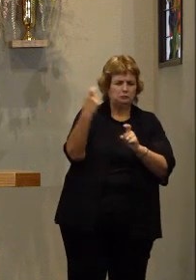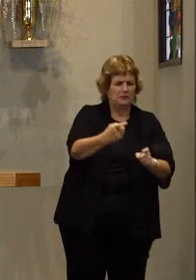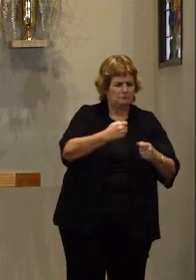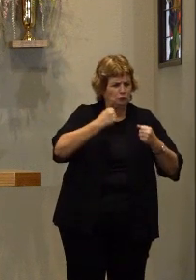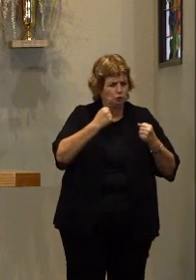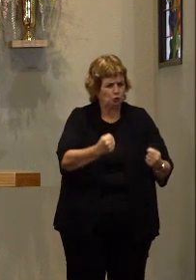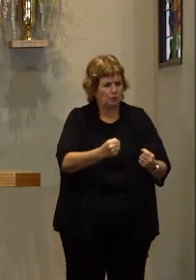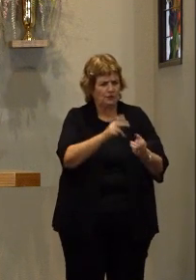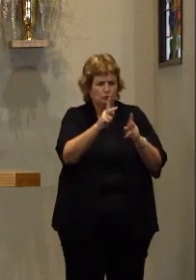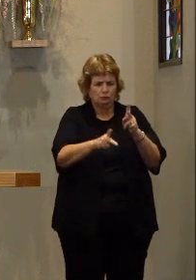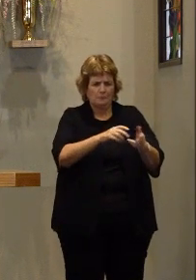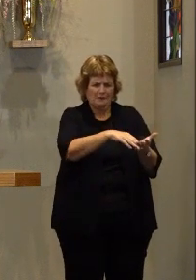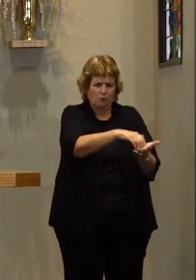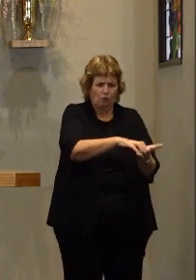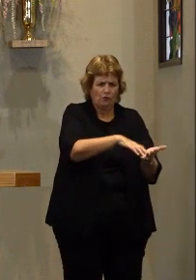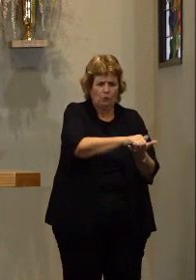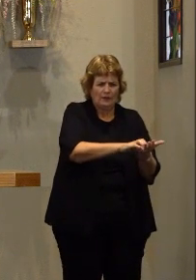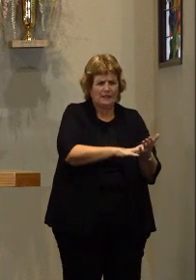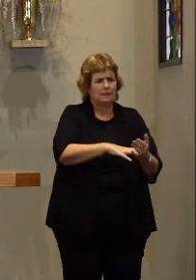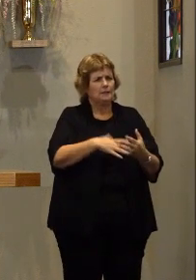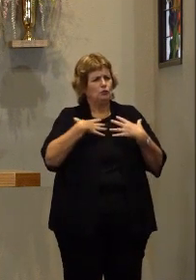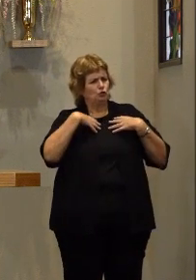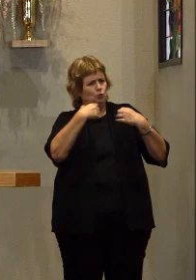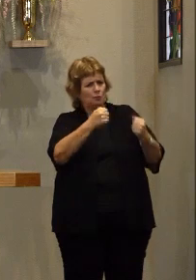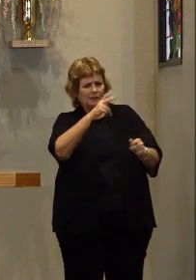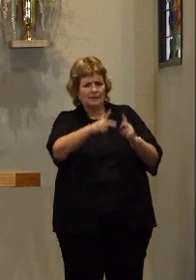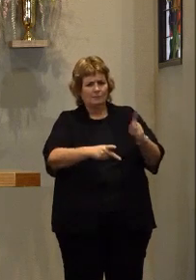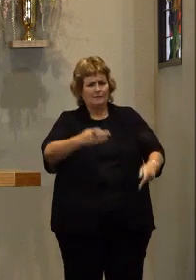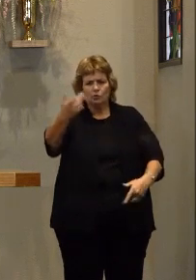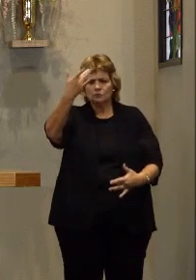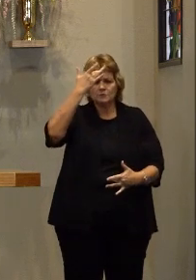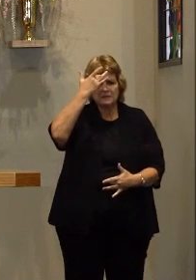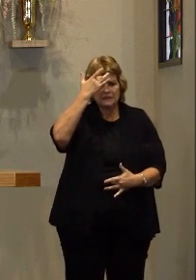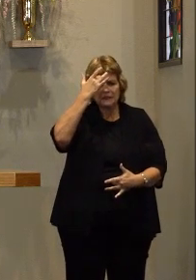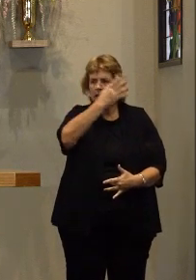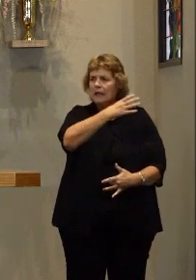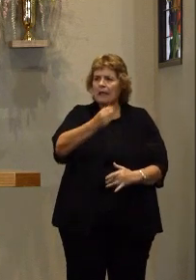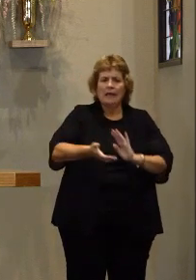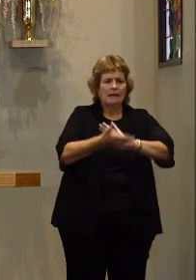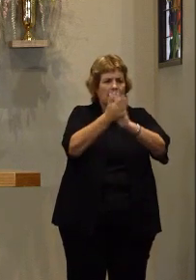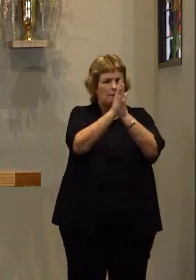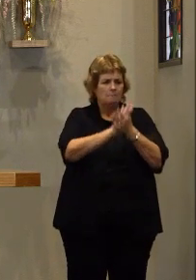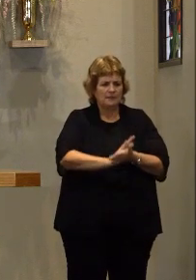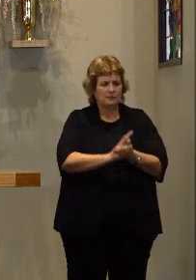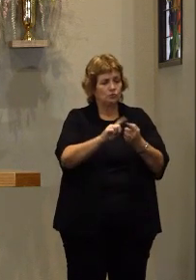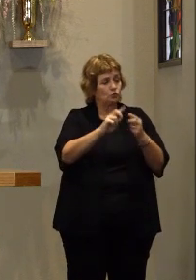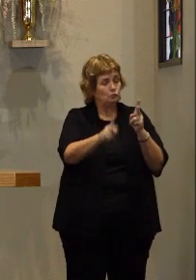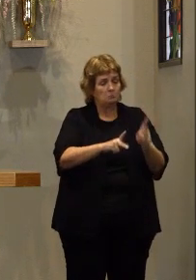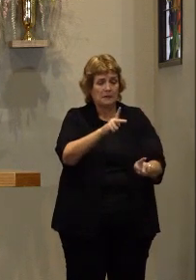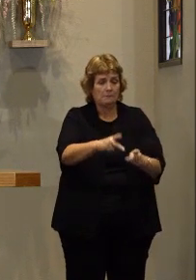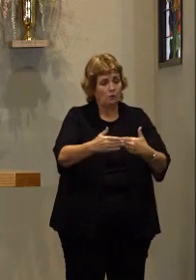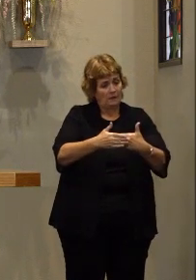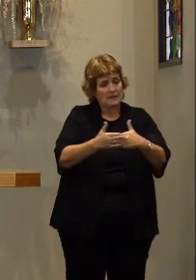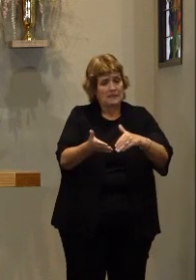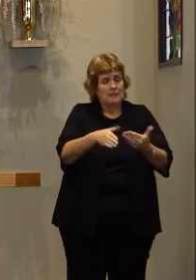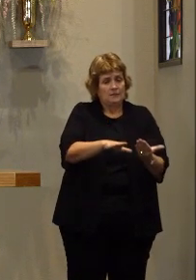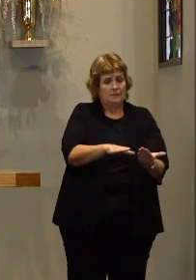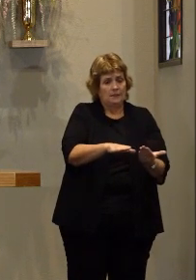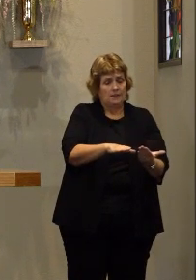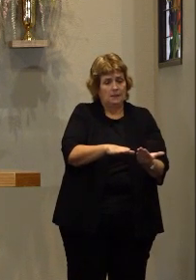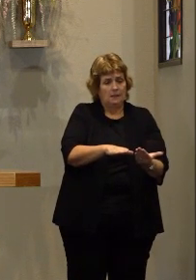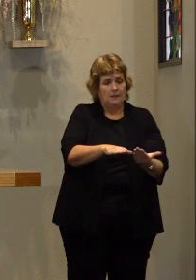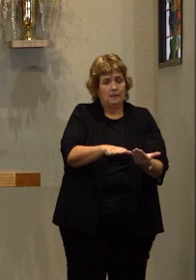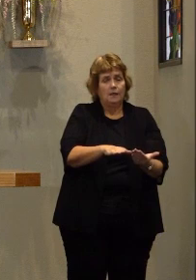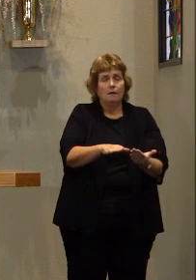sick, the comfort of those who grieve, and the peace of those near death. Hear us as we